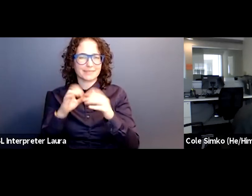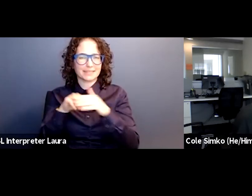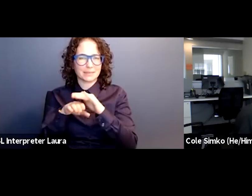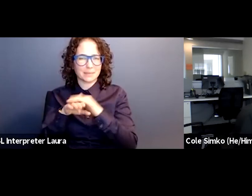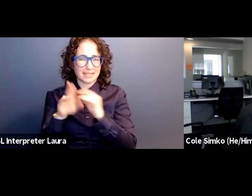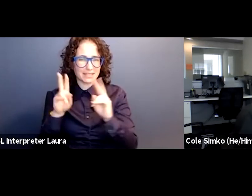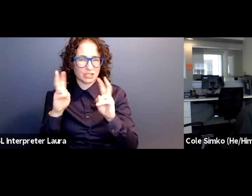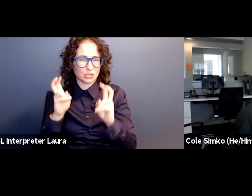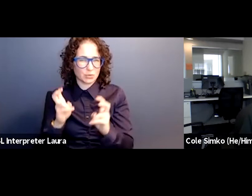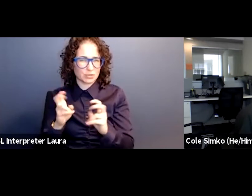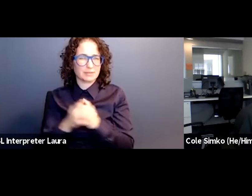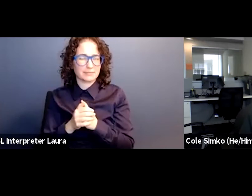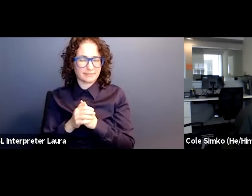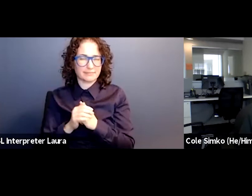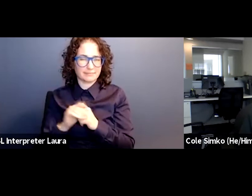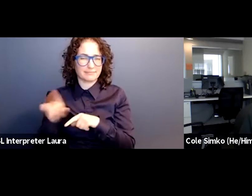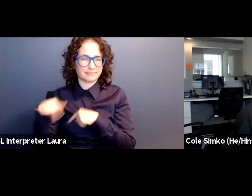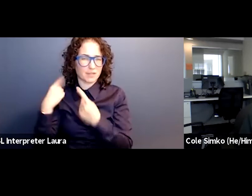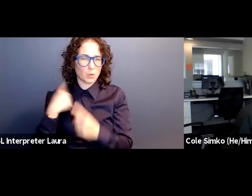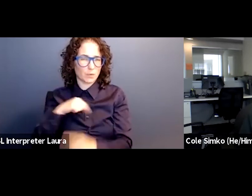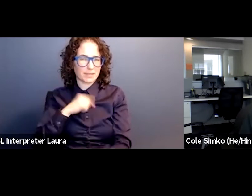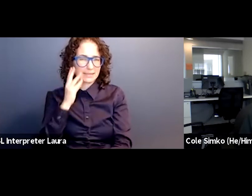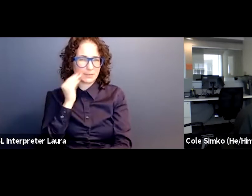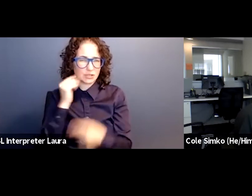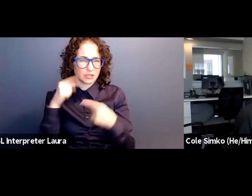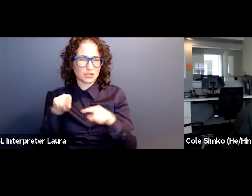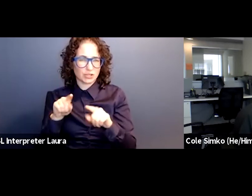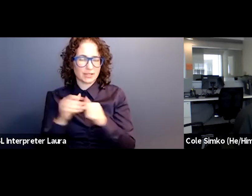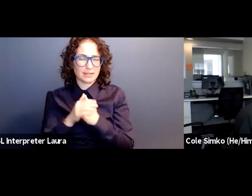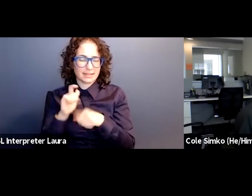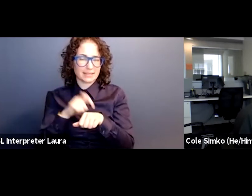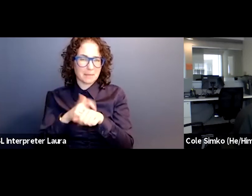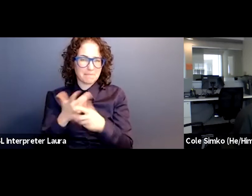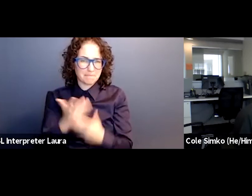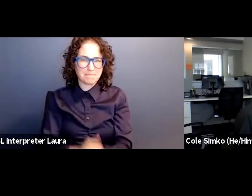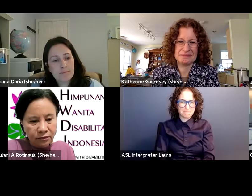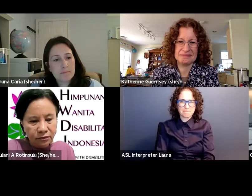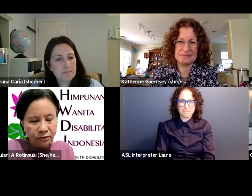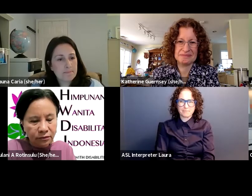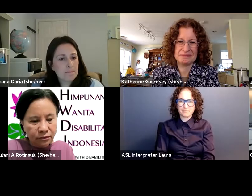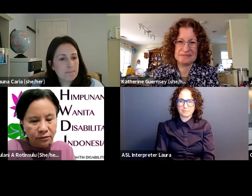accessibility issues that we've been experiencing during the pandemic.